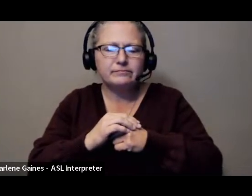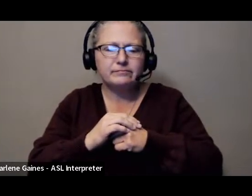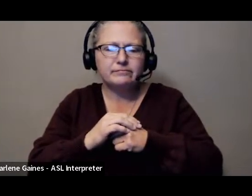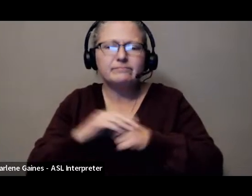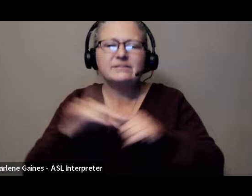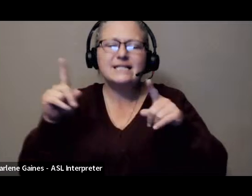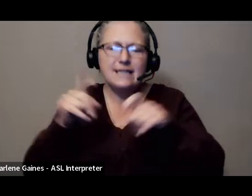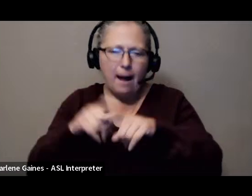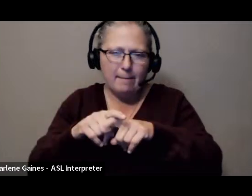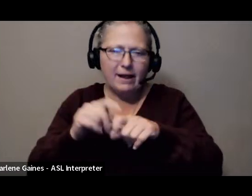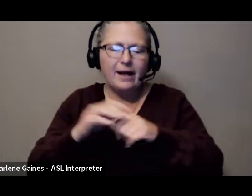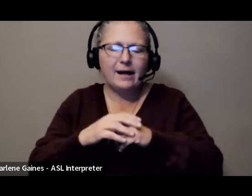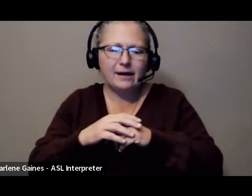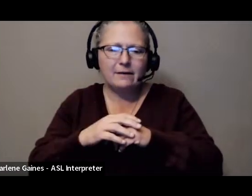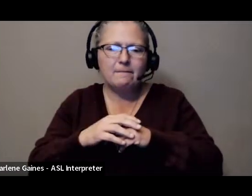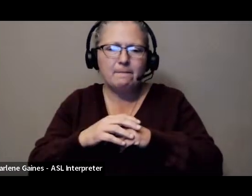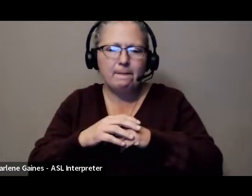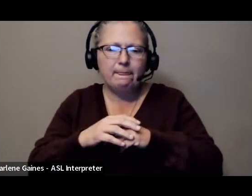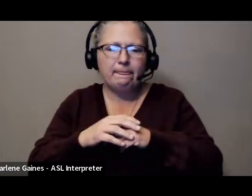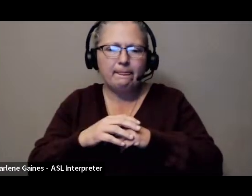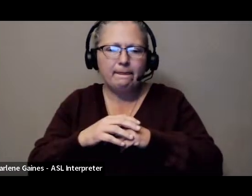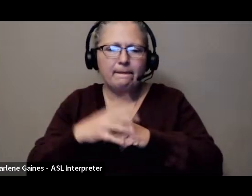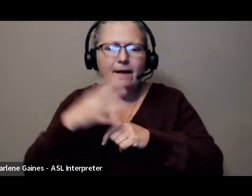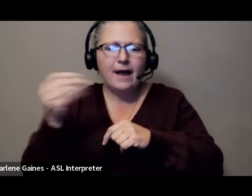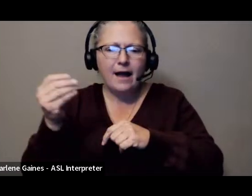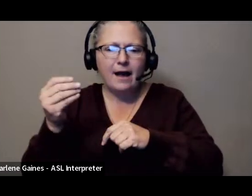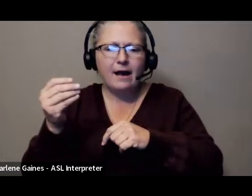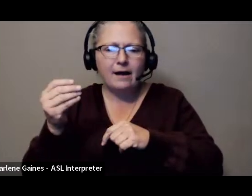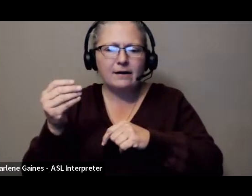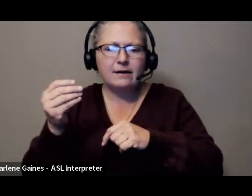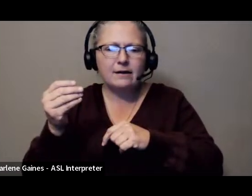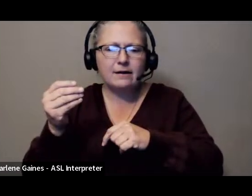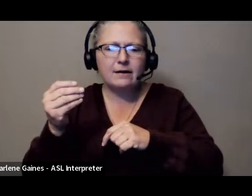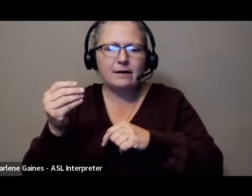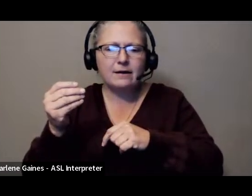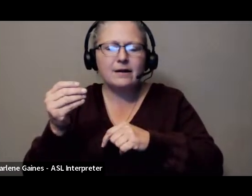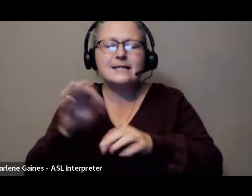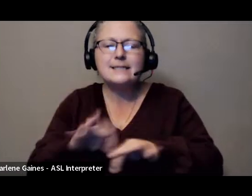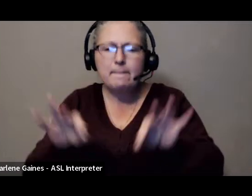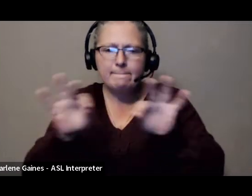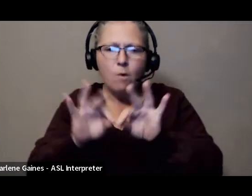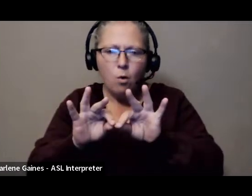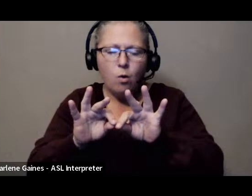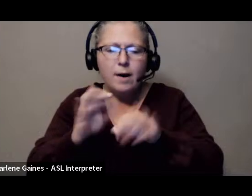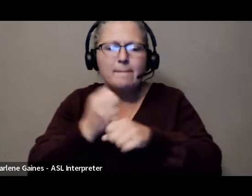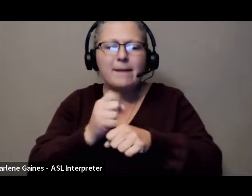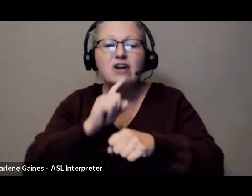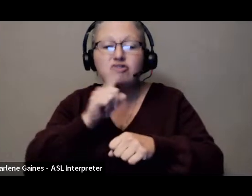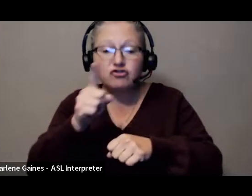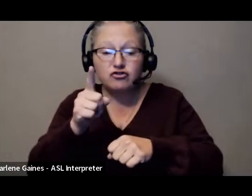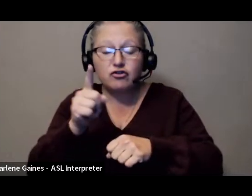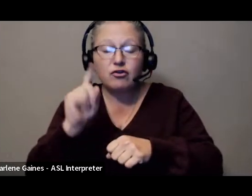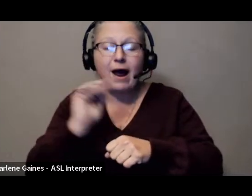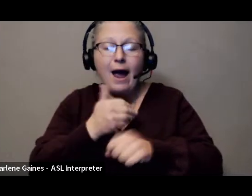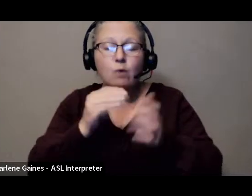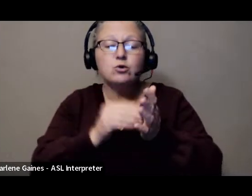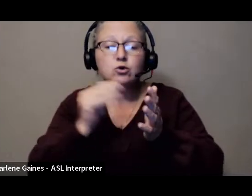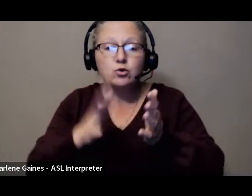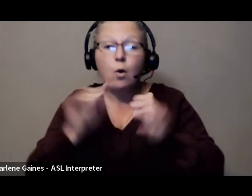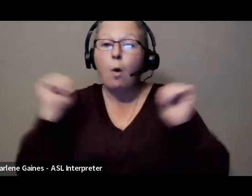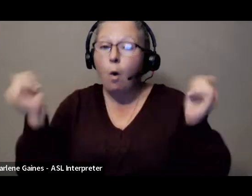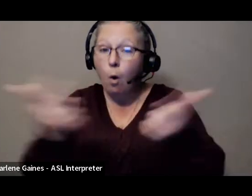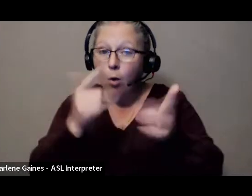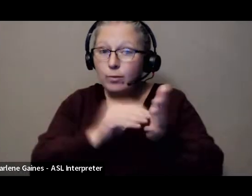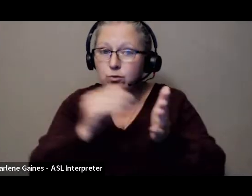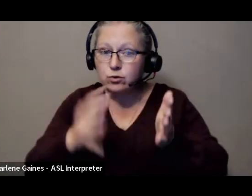it's complicated. And it is important to make sure that our students, all of